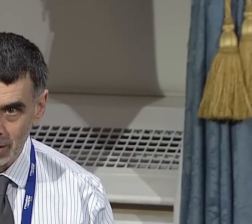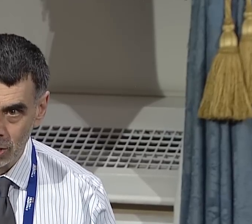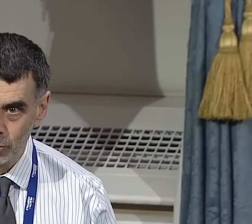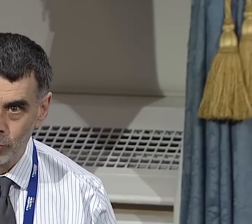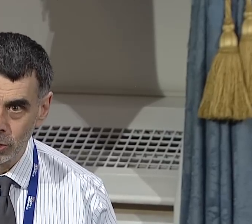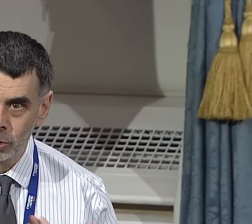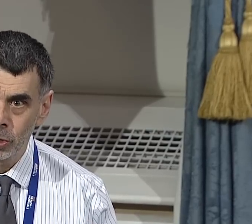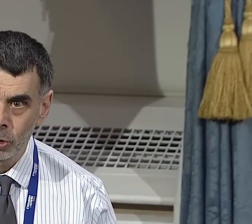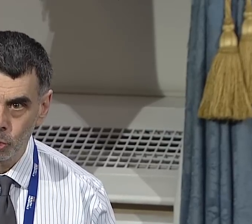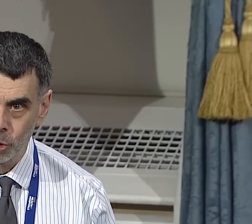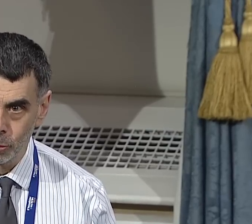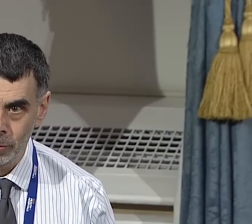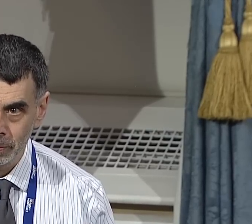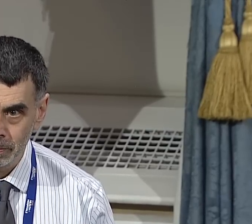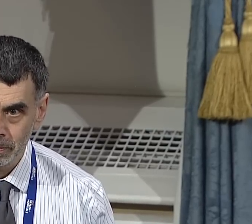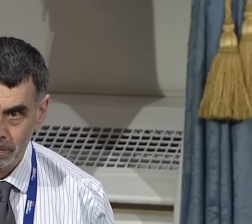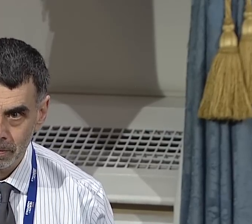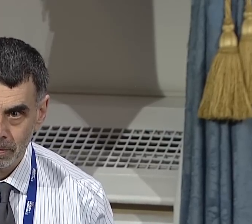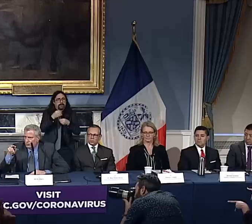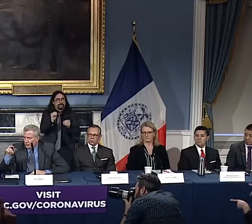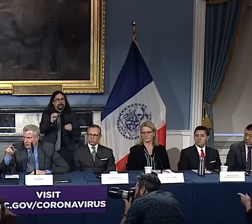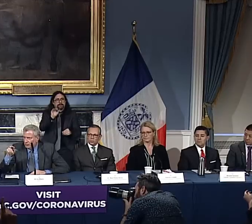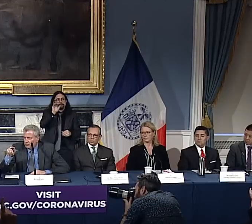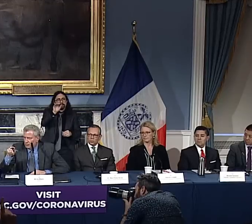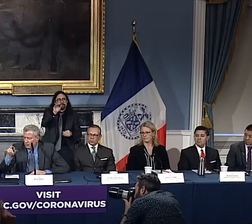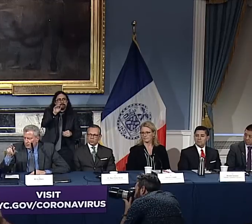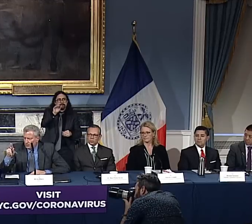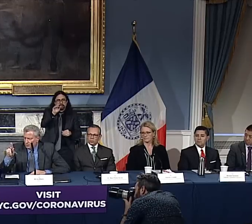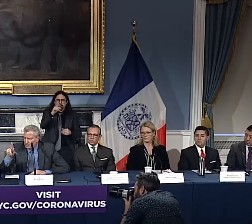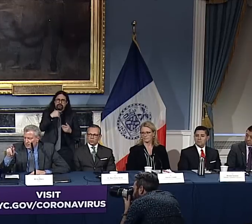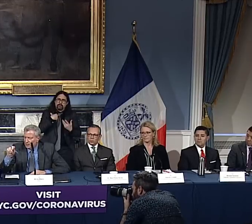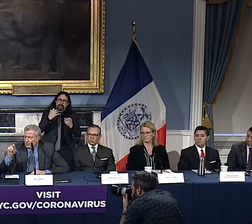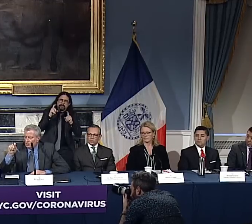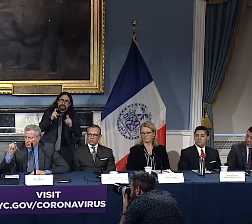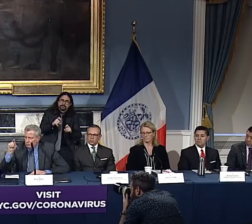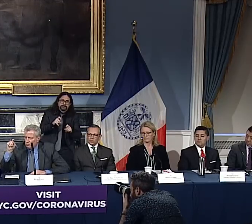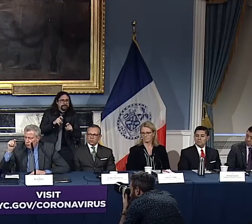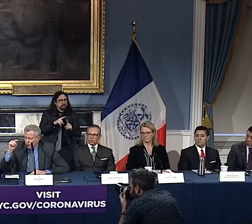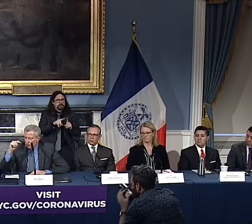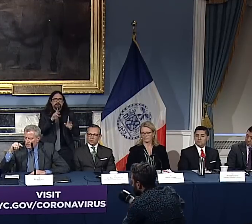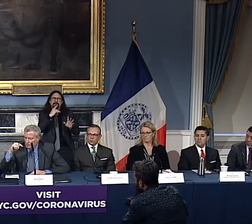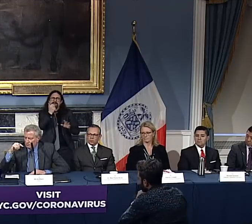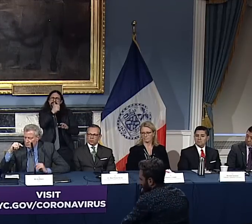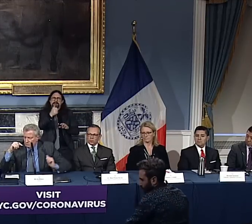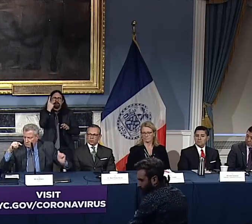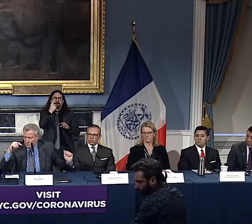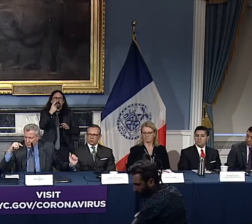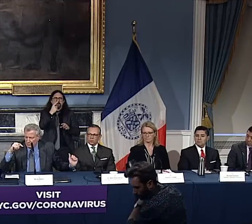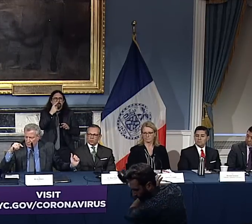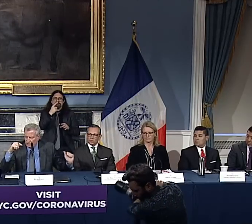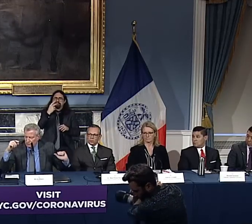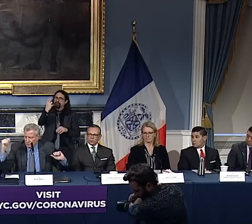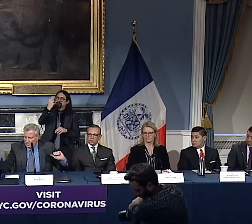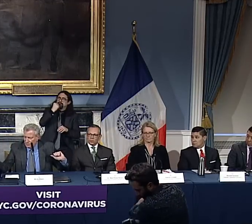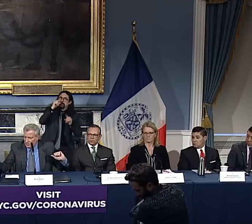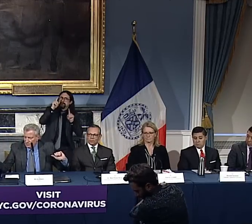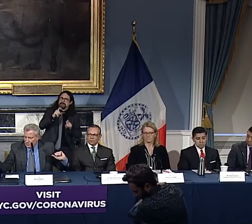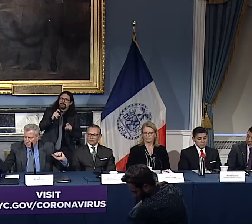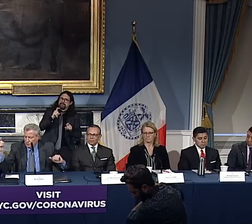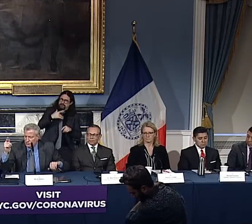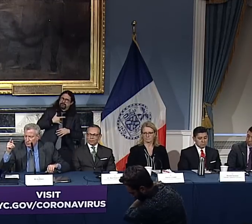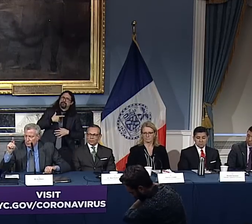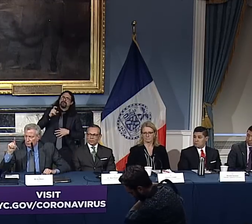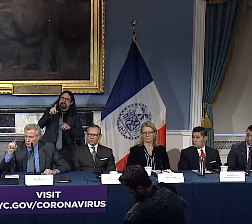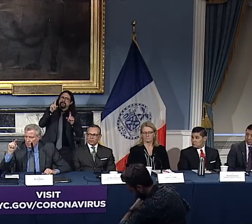out the message of what's true. And I'm going to go through, hold on one sec. We're going to, Deputy Mayor wanted to jump in, then